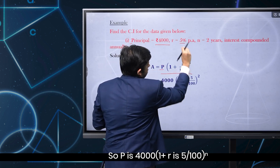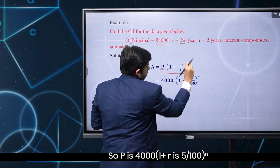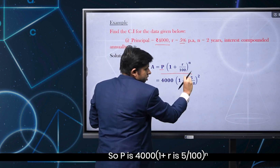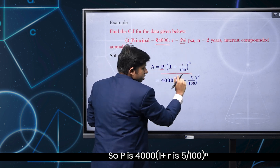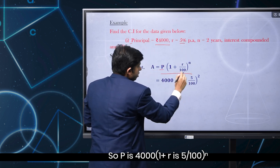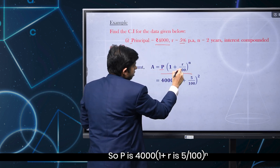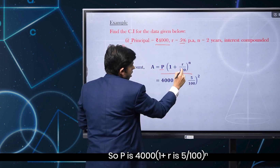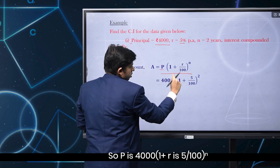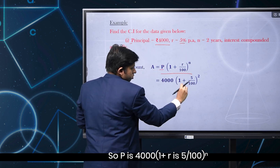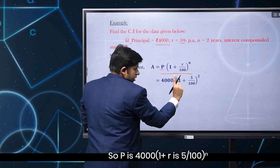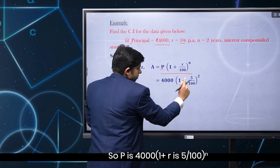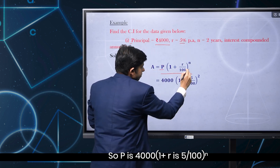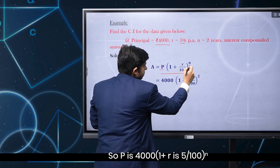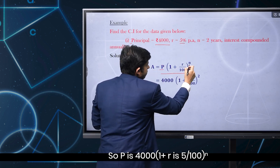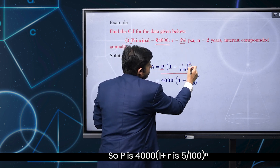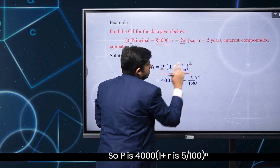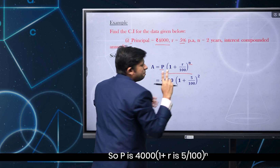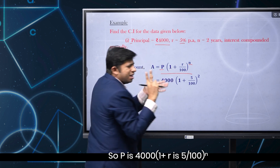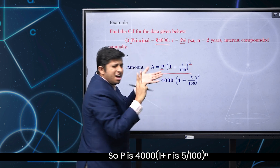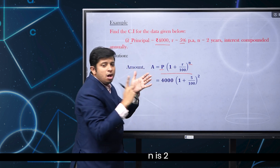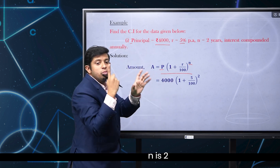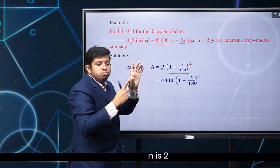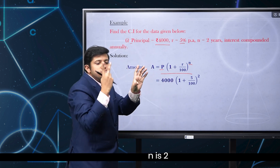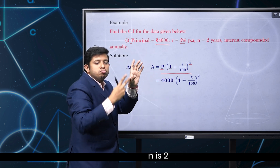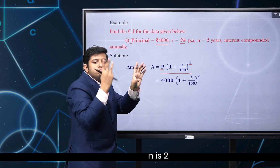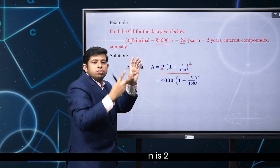by 100 whole to the power of N is 2.